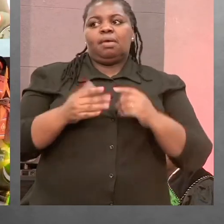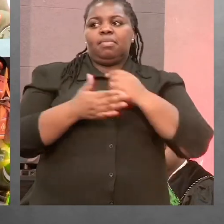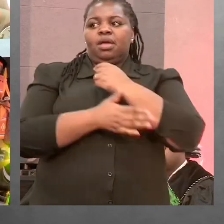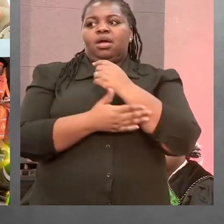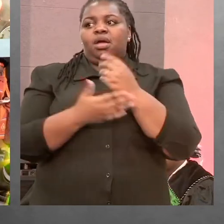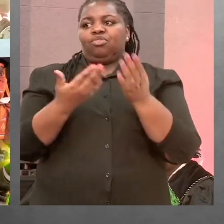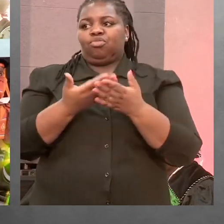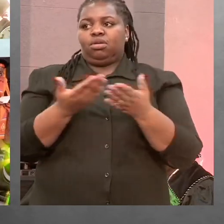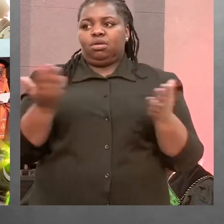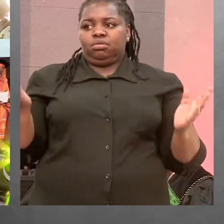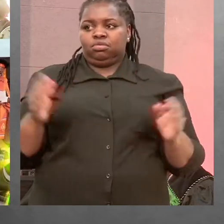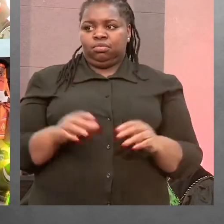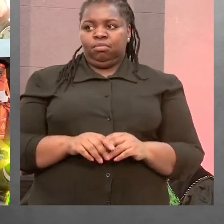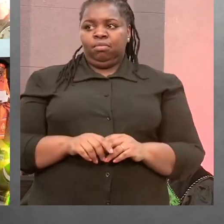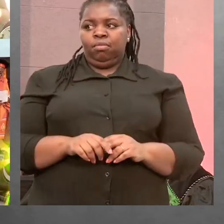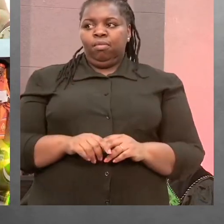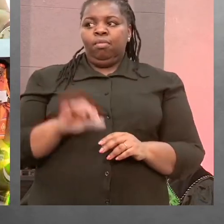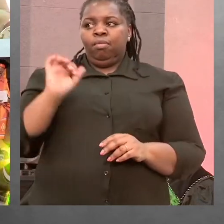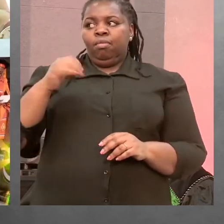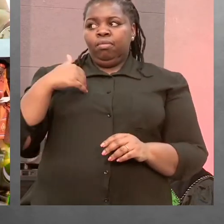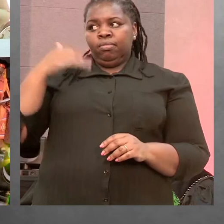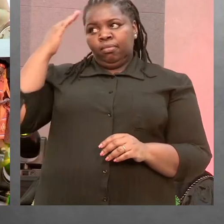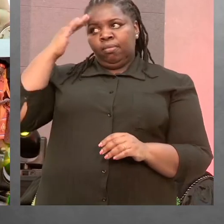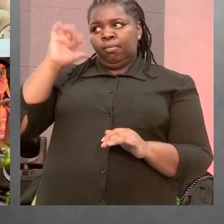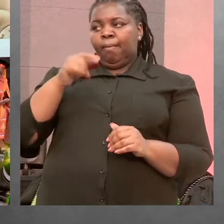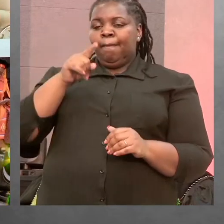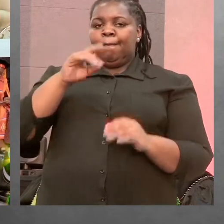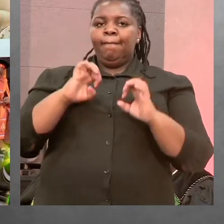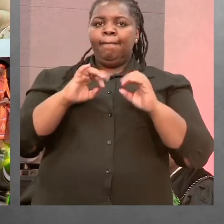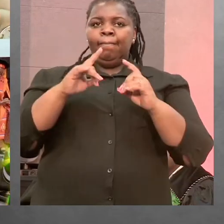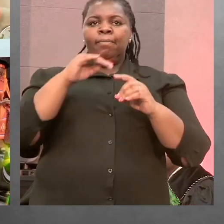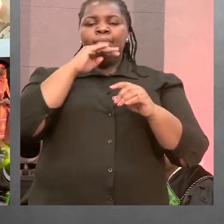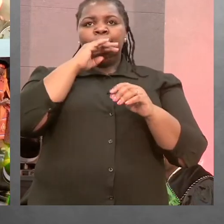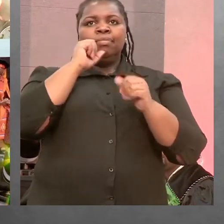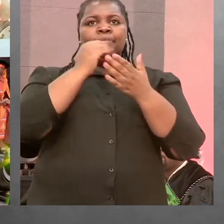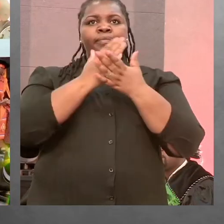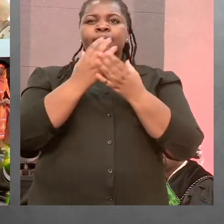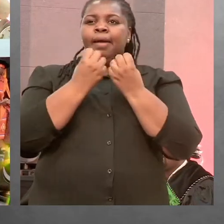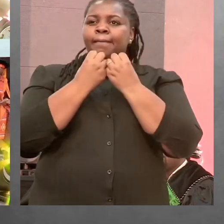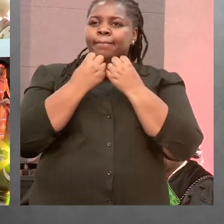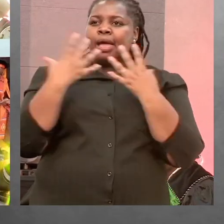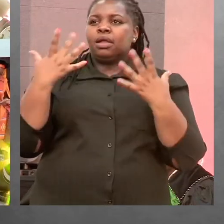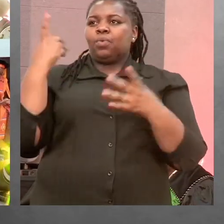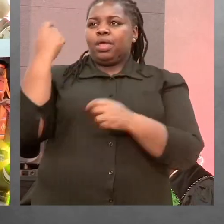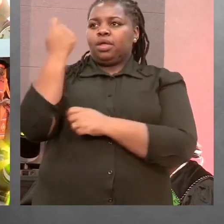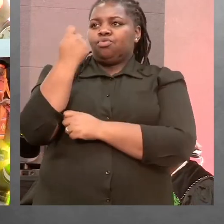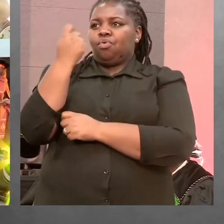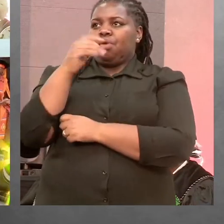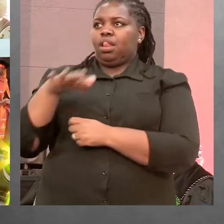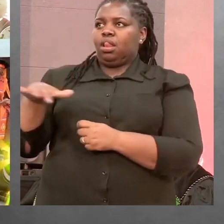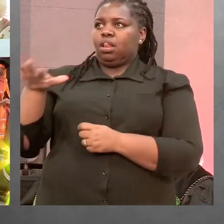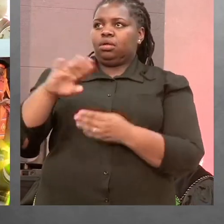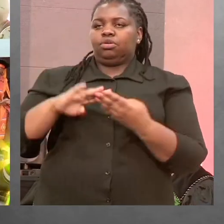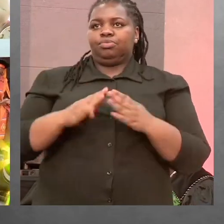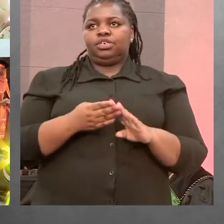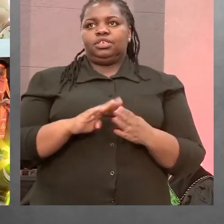large. We know that education provides the means for many in our rural